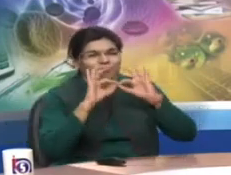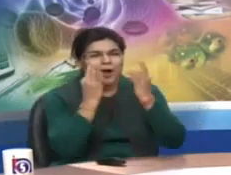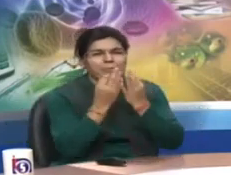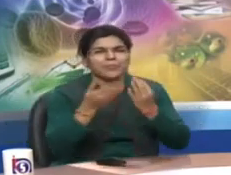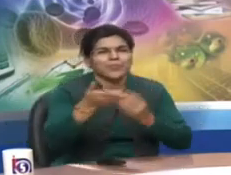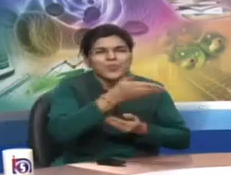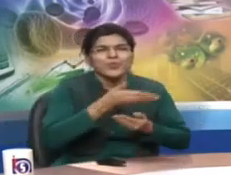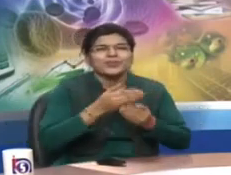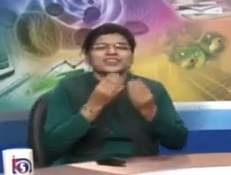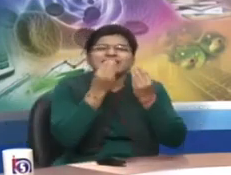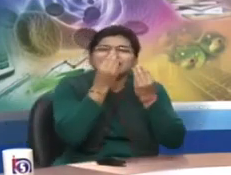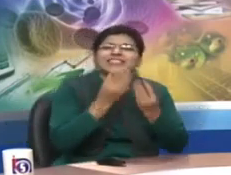ancillary subject.